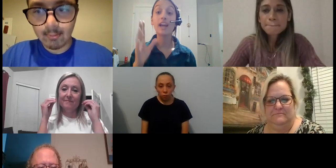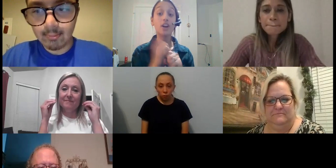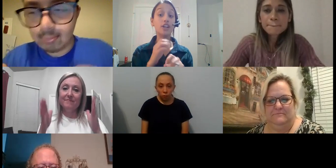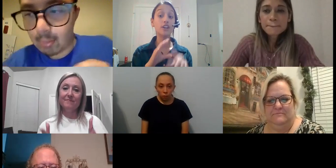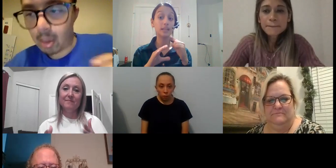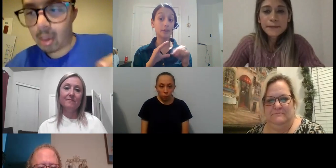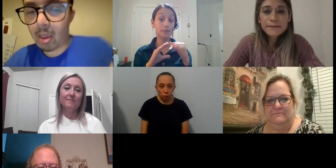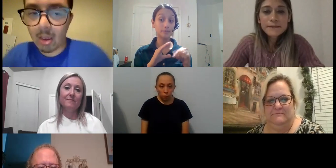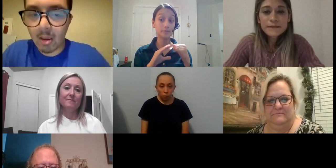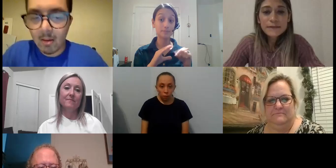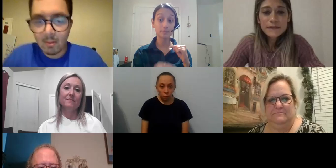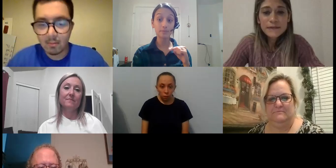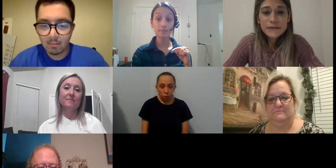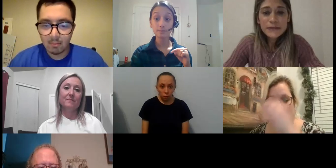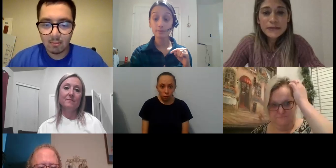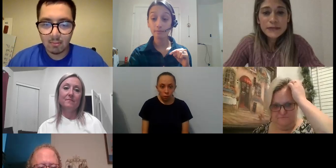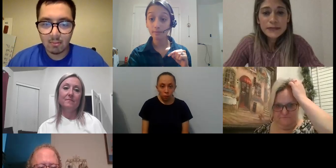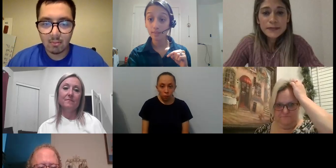Okay, I got your email